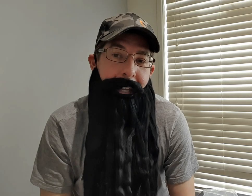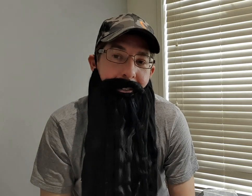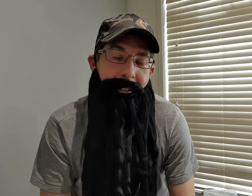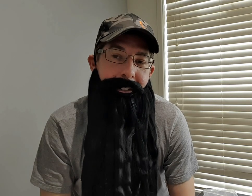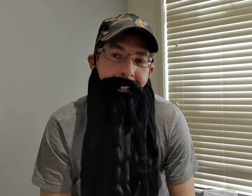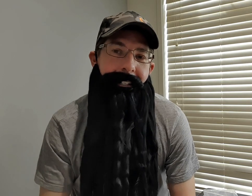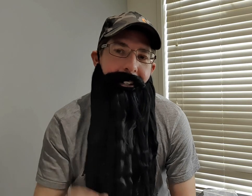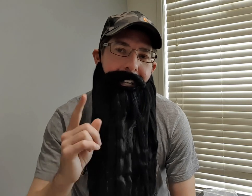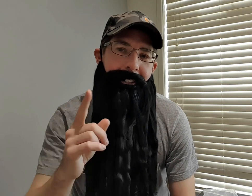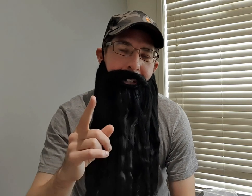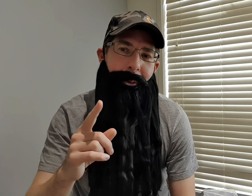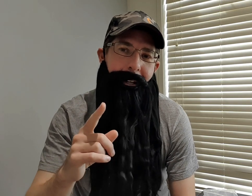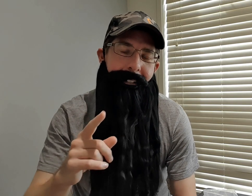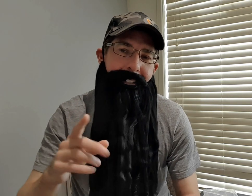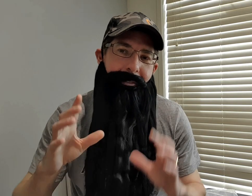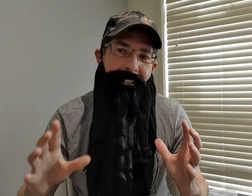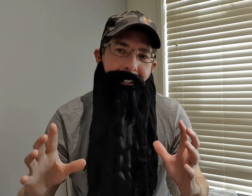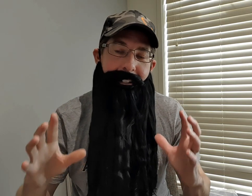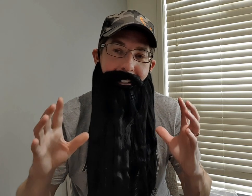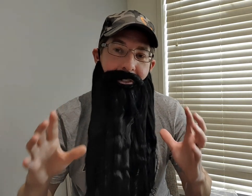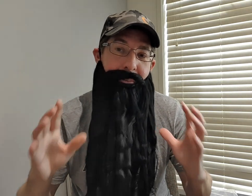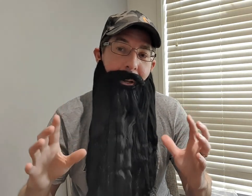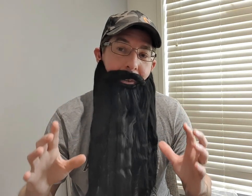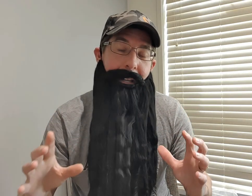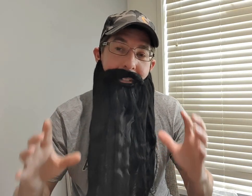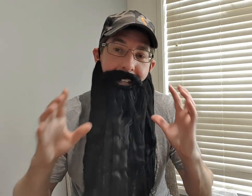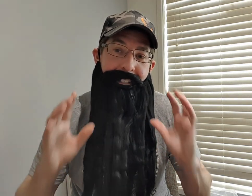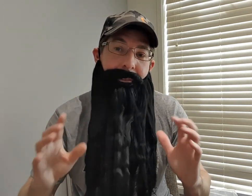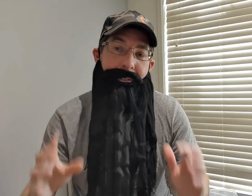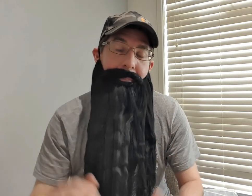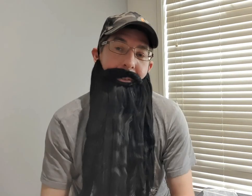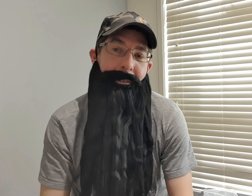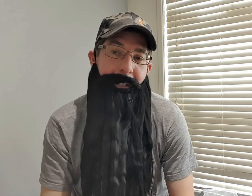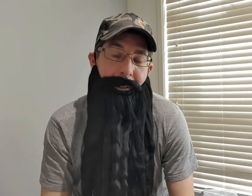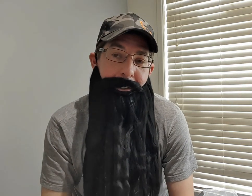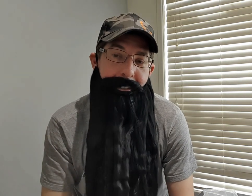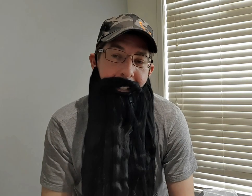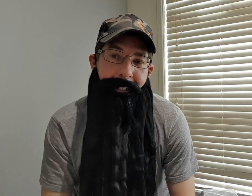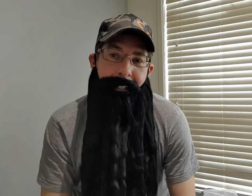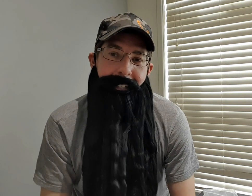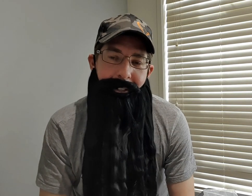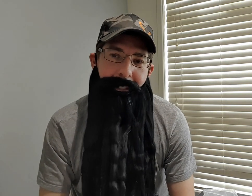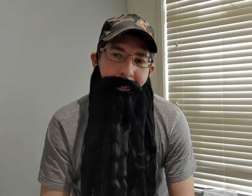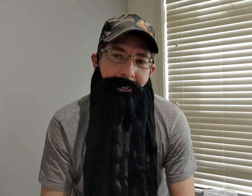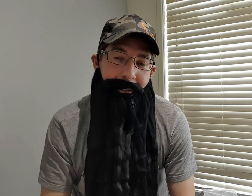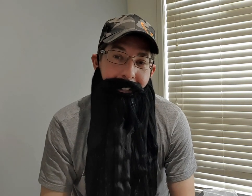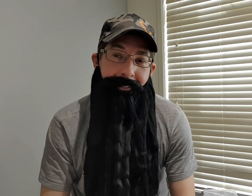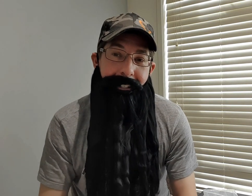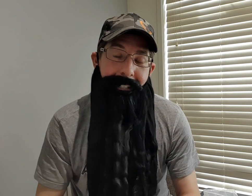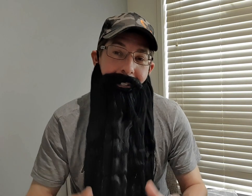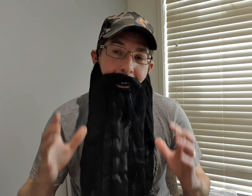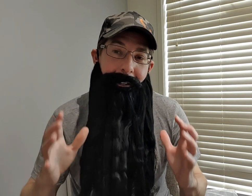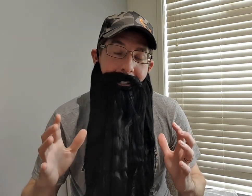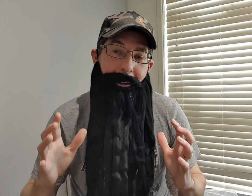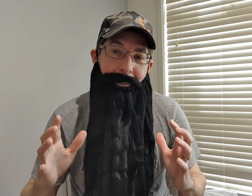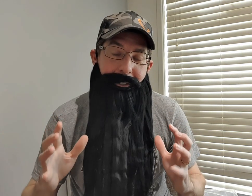few catches. So catch number one is that facilities such as boat ramps are still temporarily closed. Catch number two is